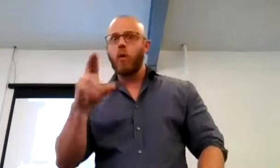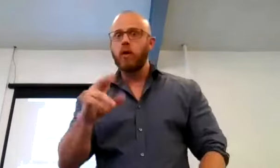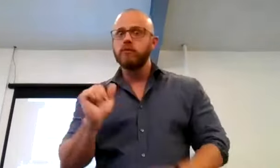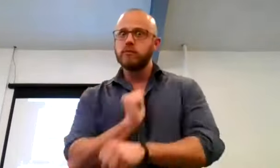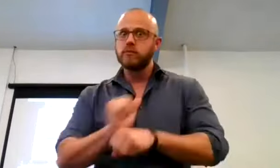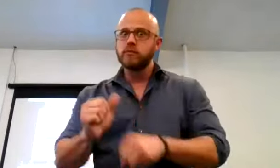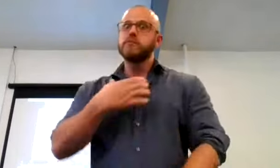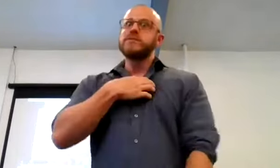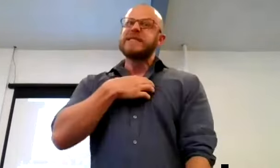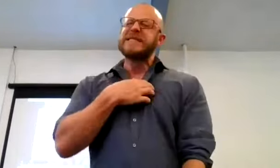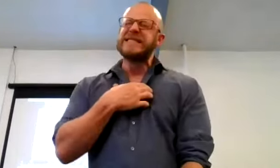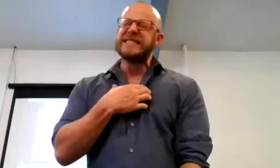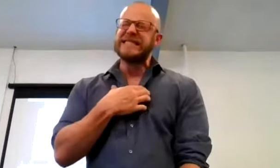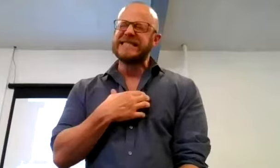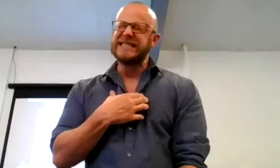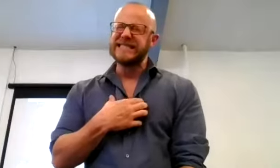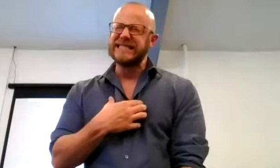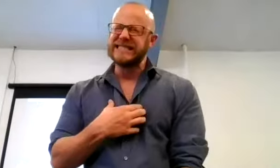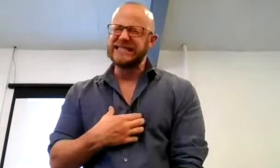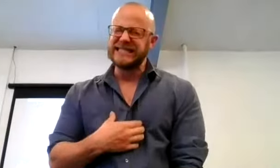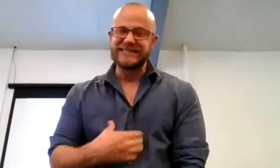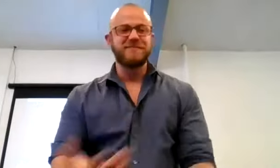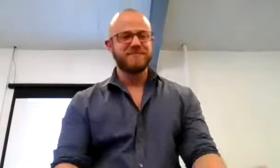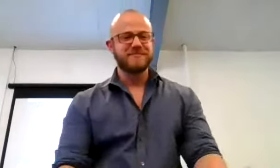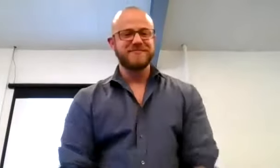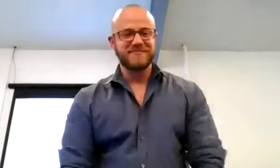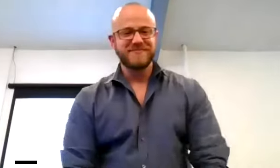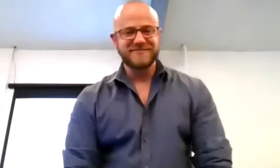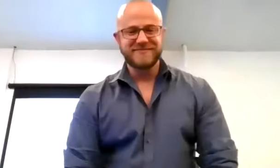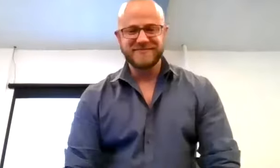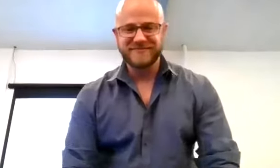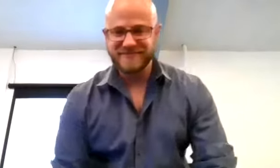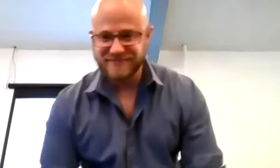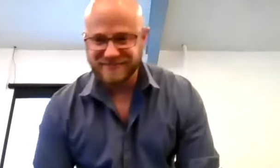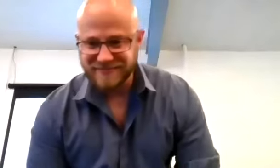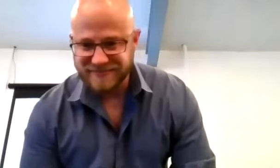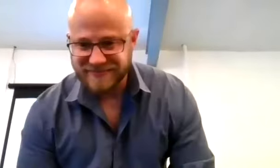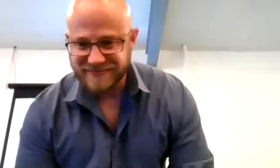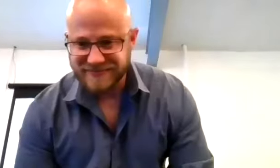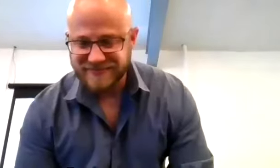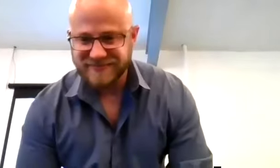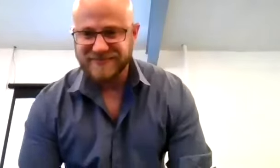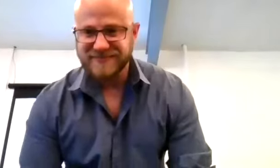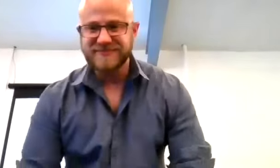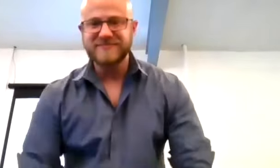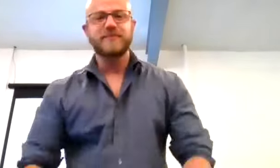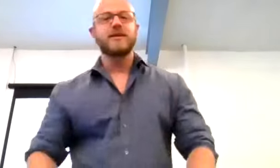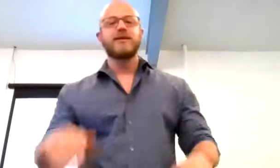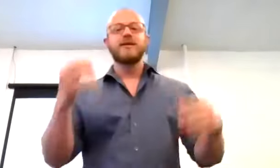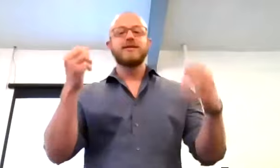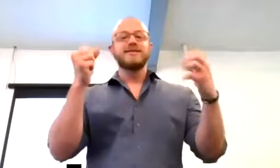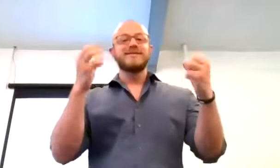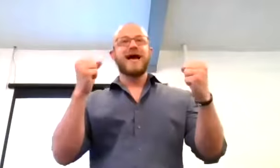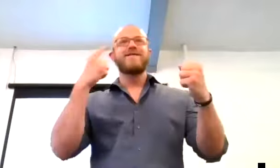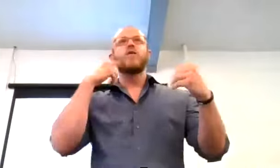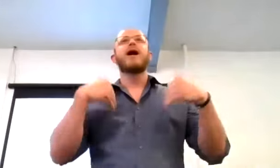food, I'm hungry, then there, if you truly just starving, then there you do that one. I'm just hungry, starving.